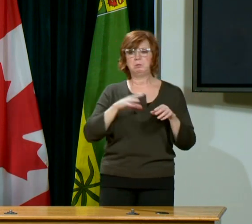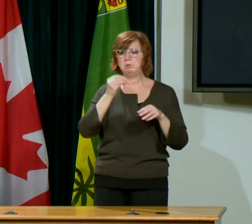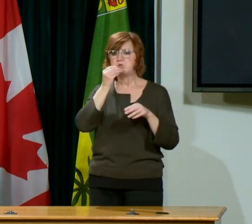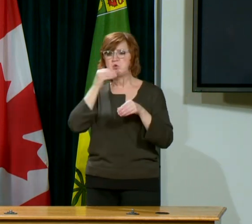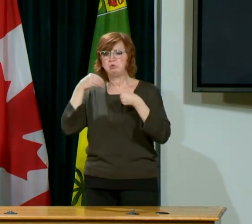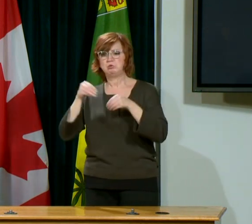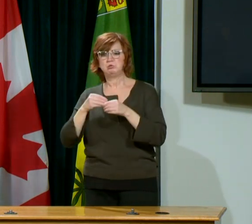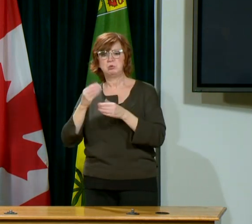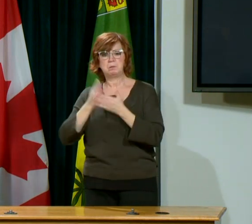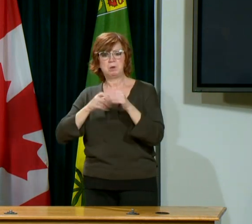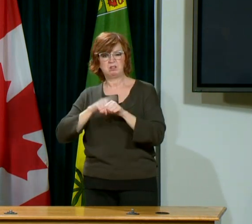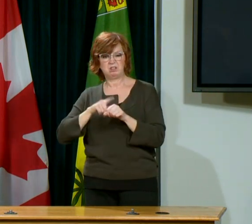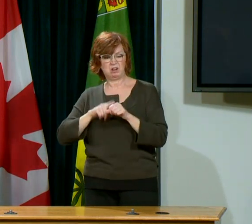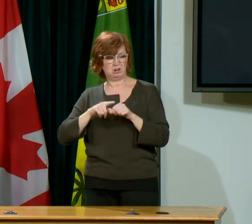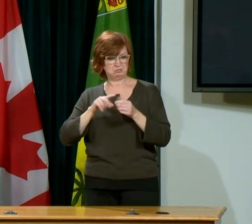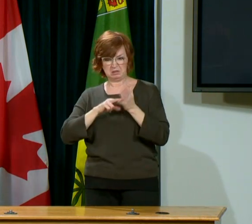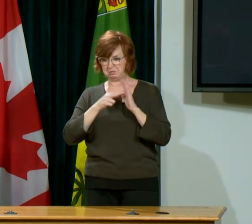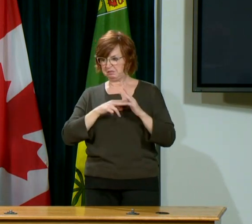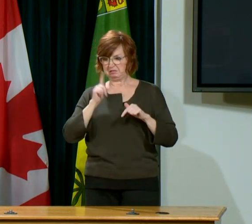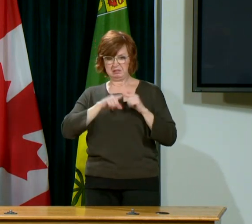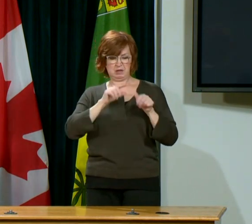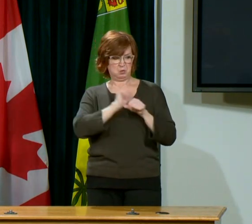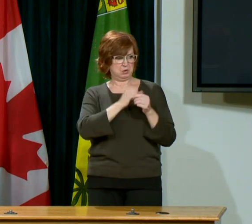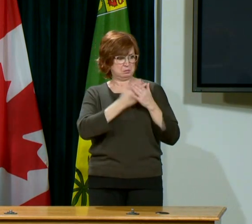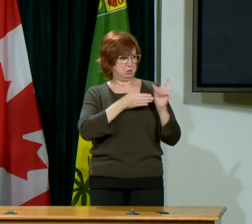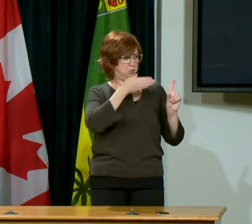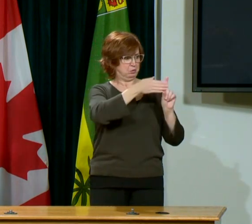are connected with long-term or retirement homes?